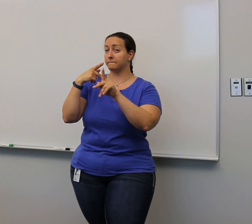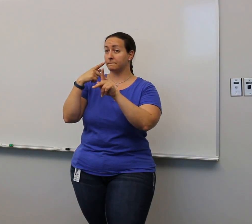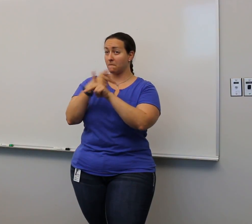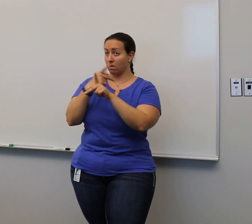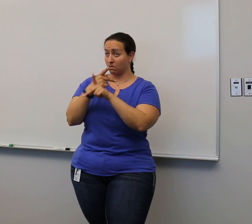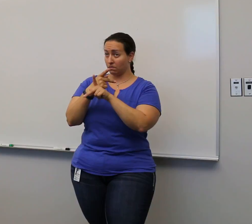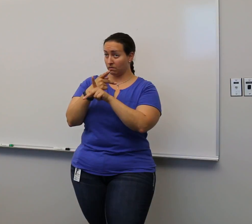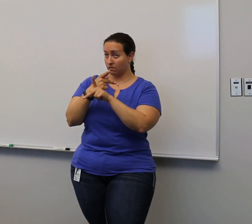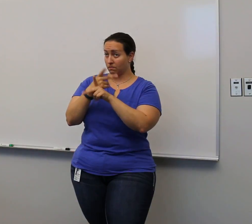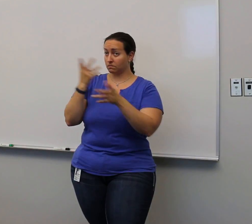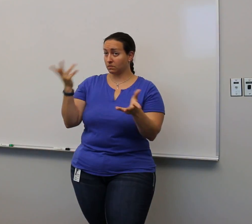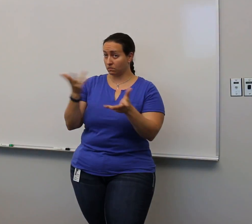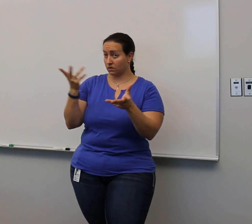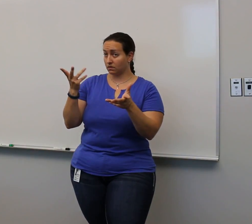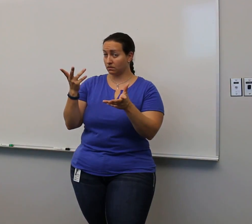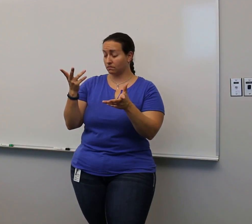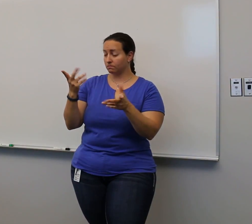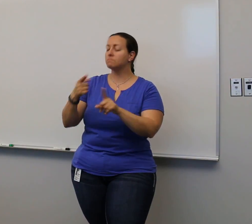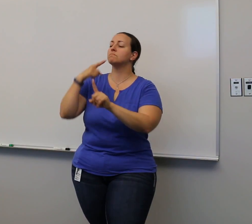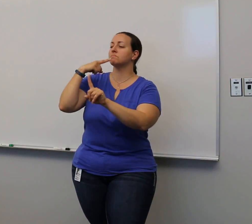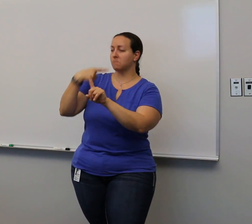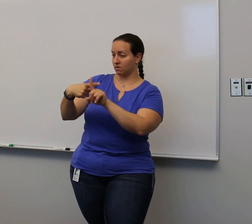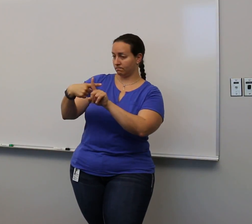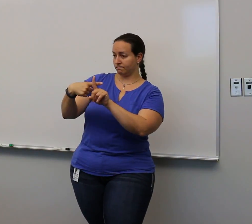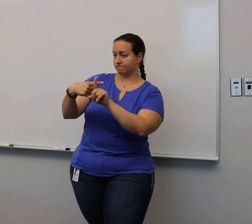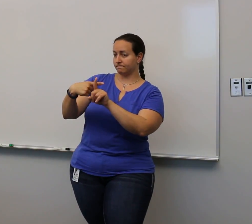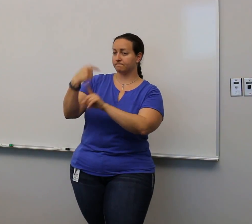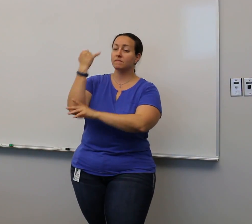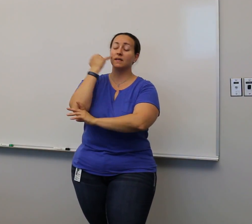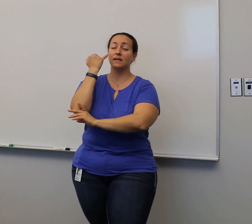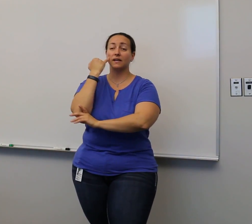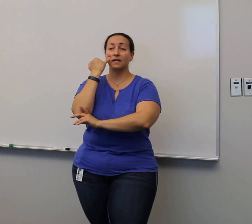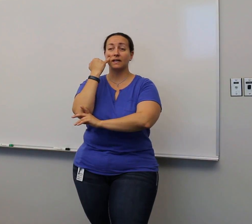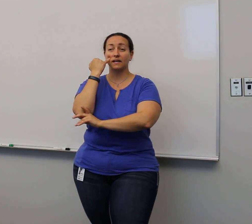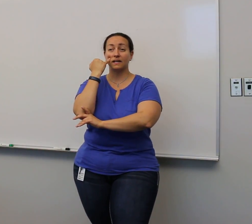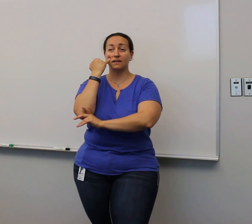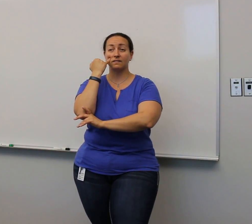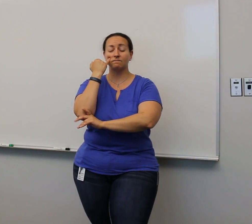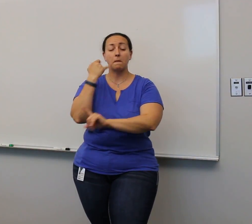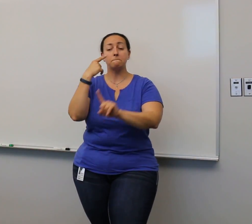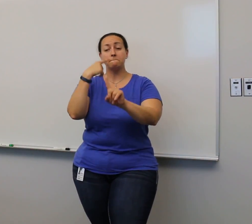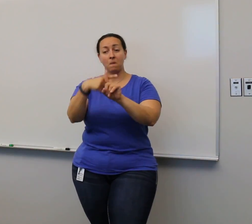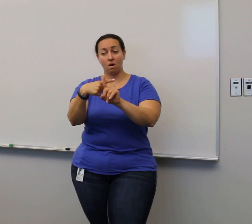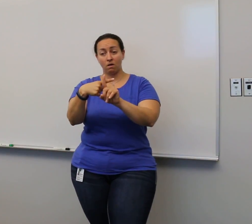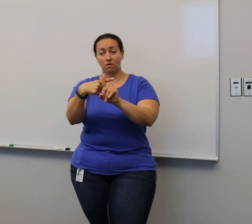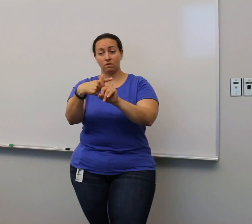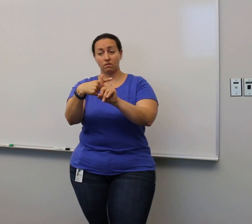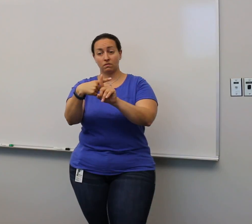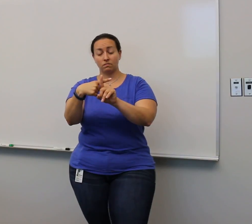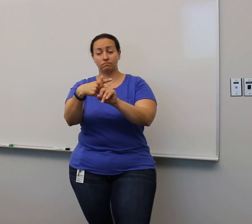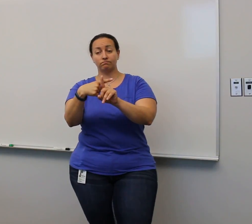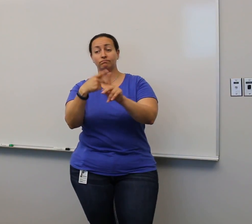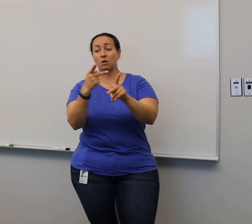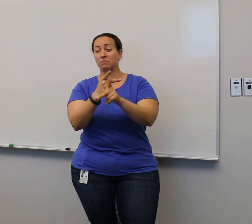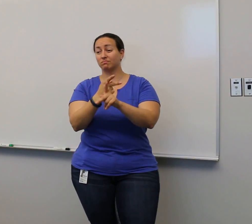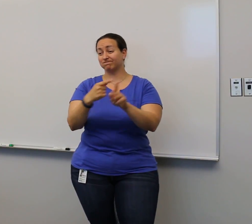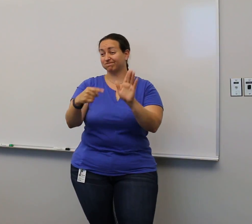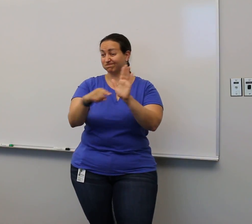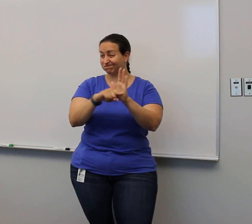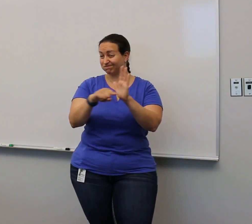overall answer is positive. If we take a positive number and we multiply it by a negative number, or we divide it by a negative